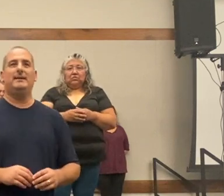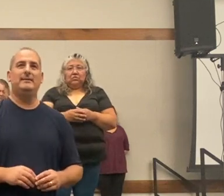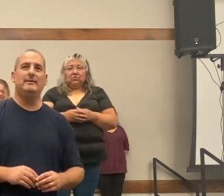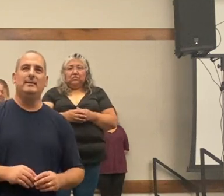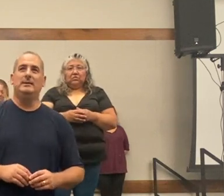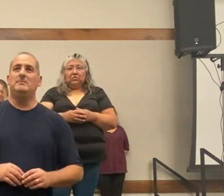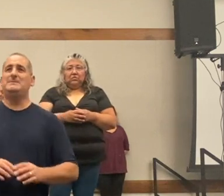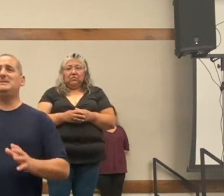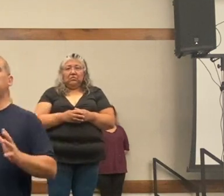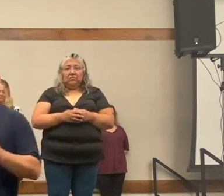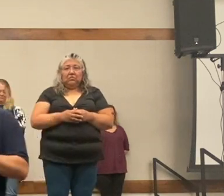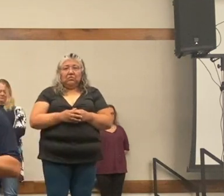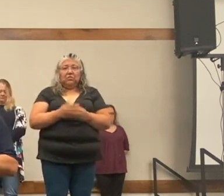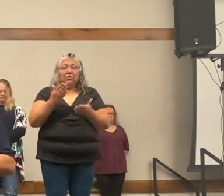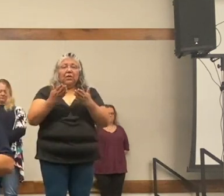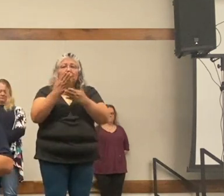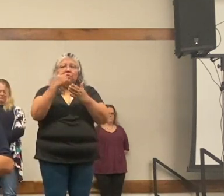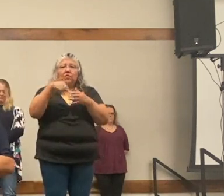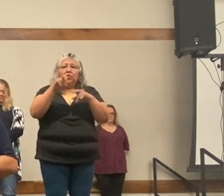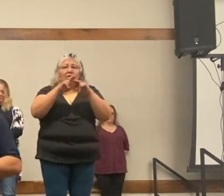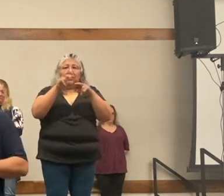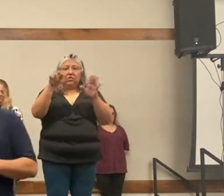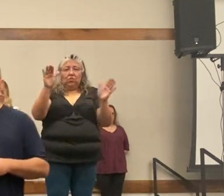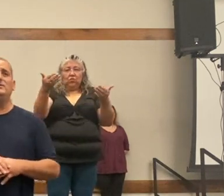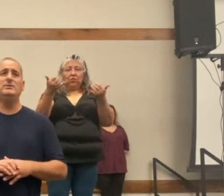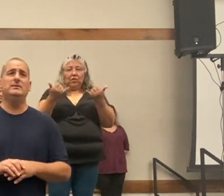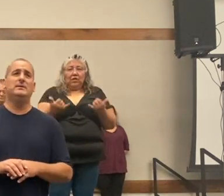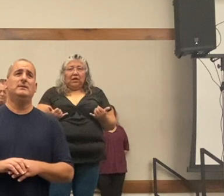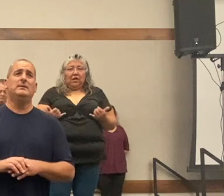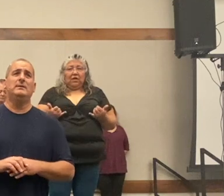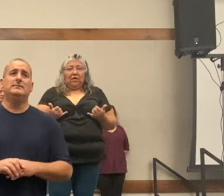Correct that. Maybe some of you are sitting in this room right now and